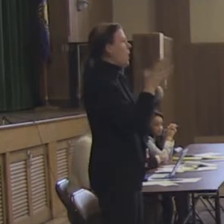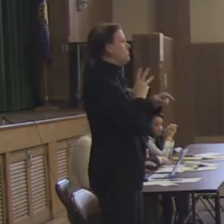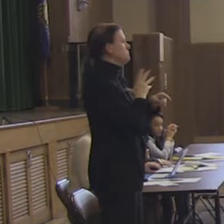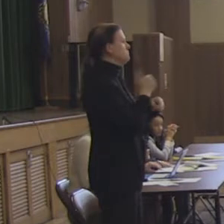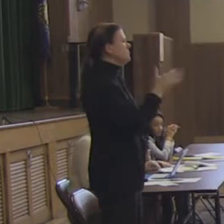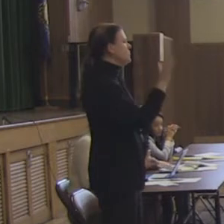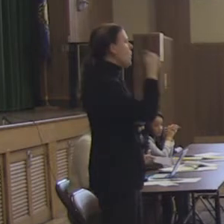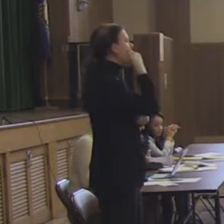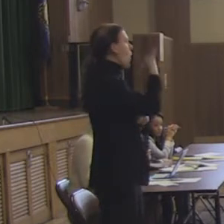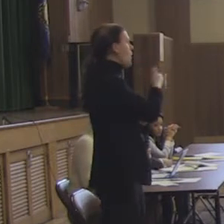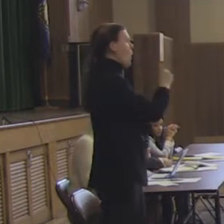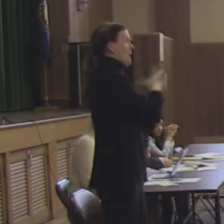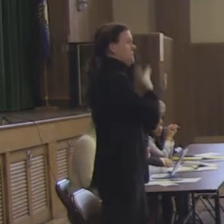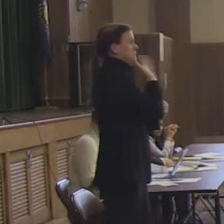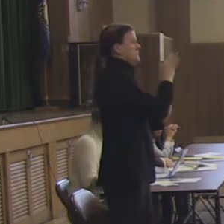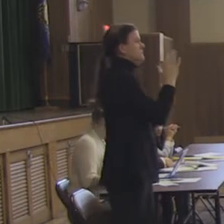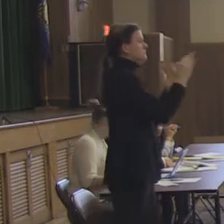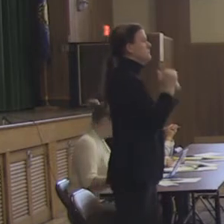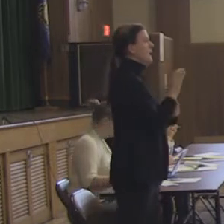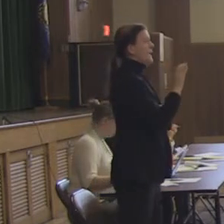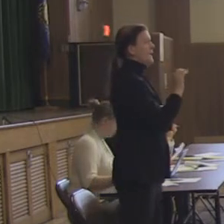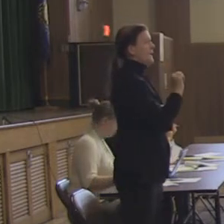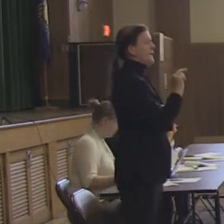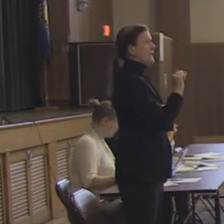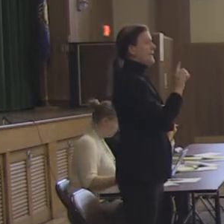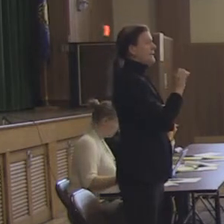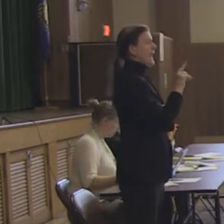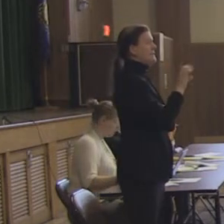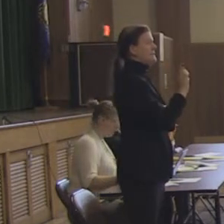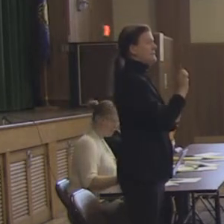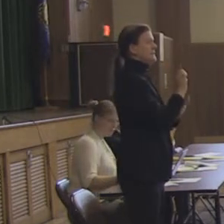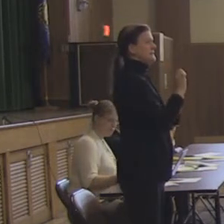Perfect. Okay. Perfect. Next we have Candace Alley.